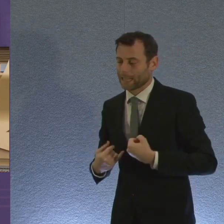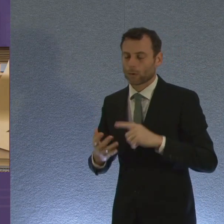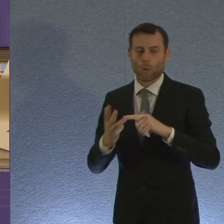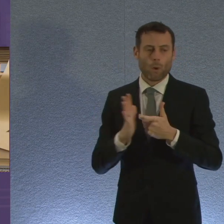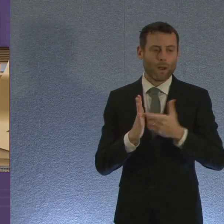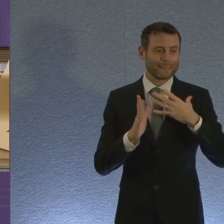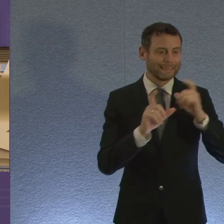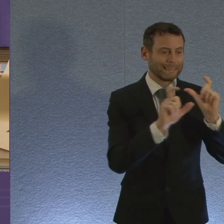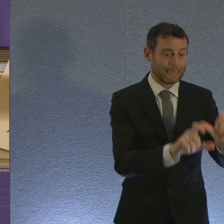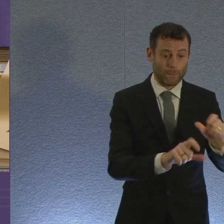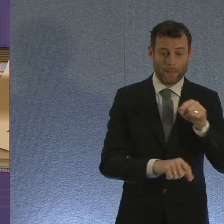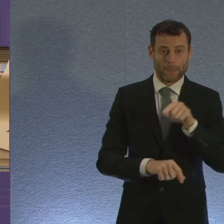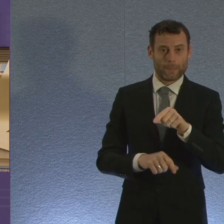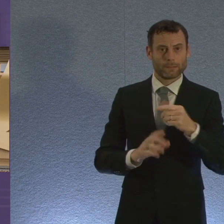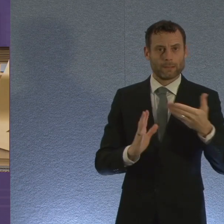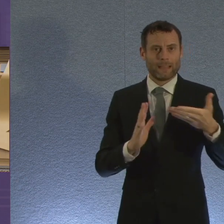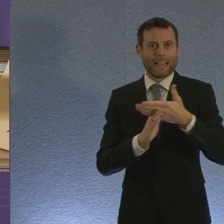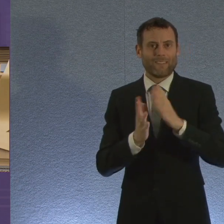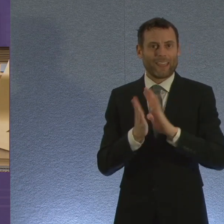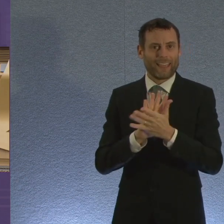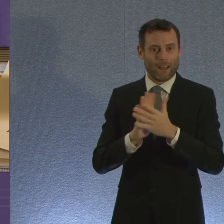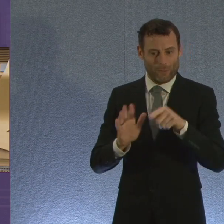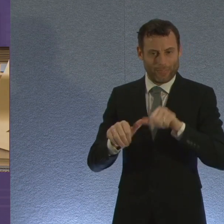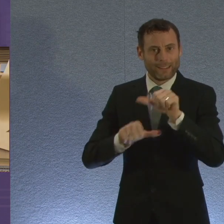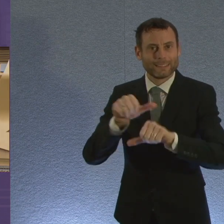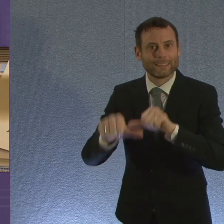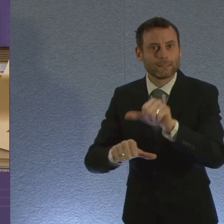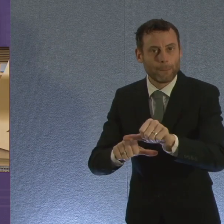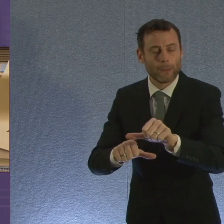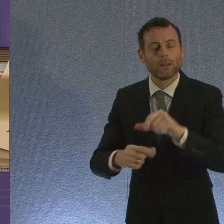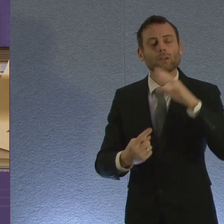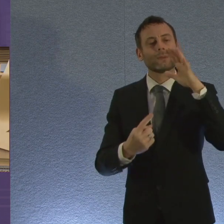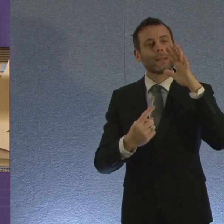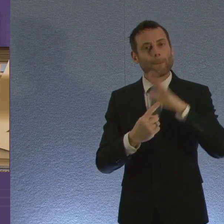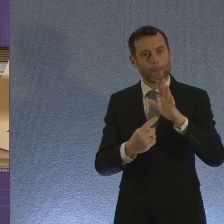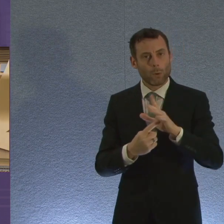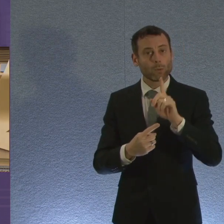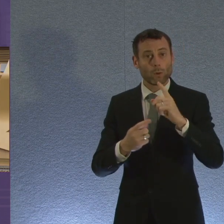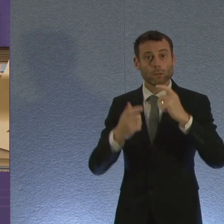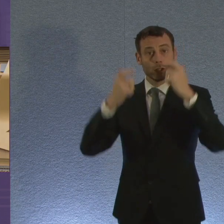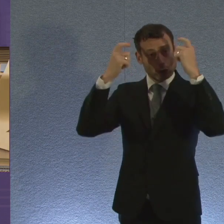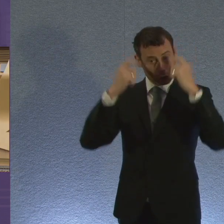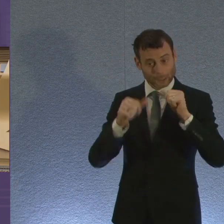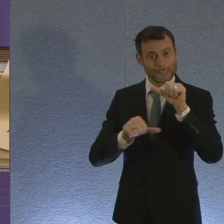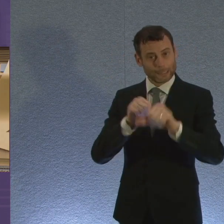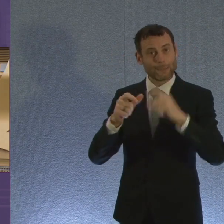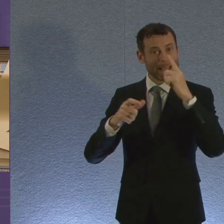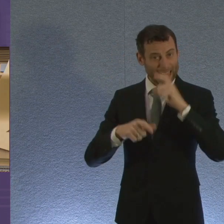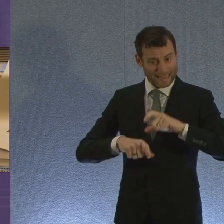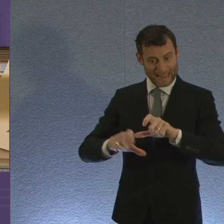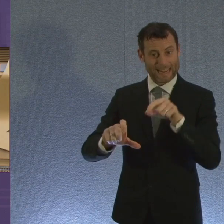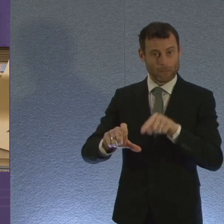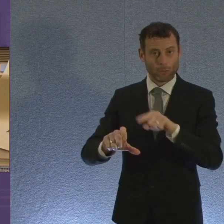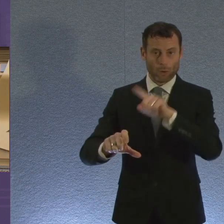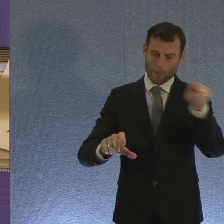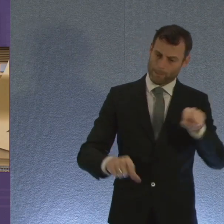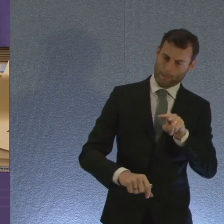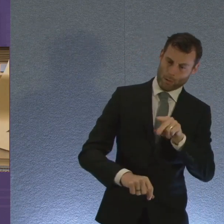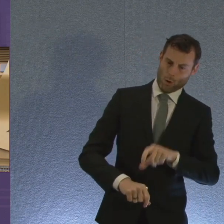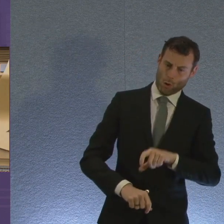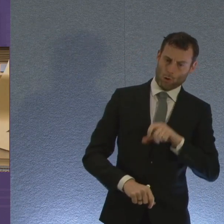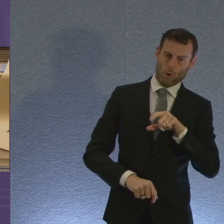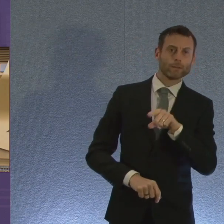safe. It is essential that the justice system continues to function and public confidence is maintained at this time. We know the